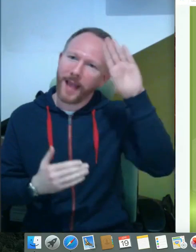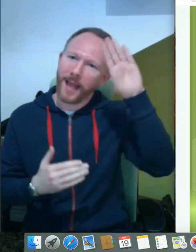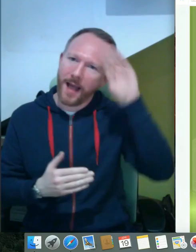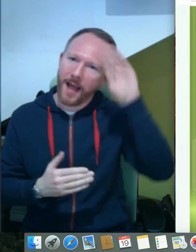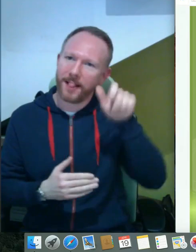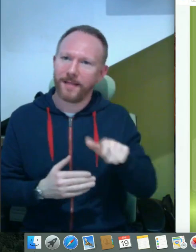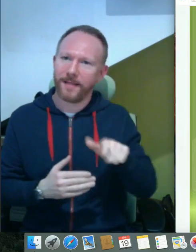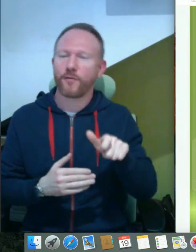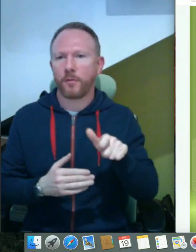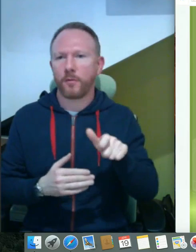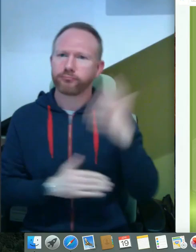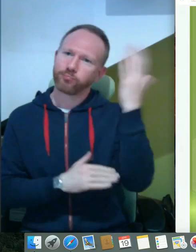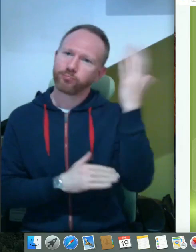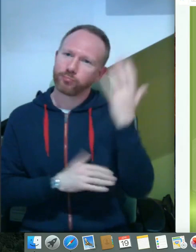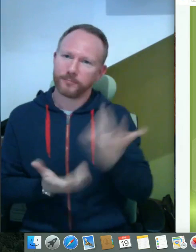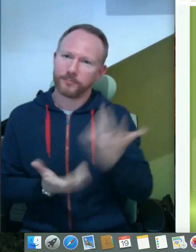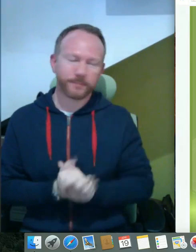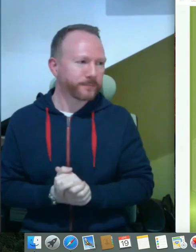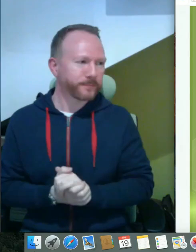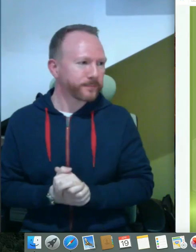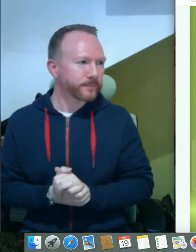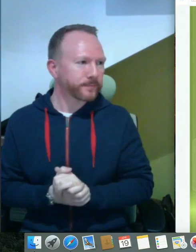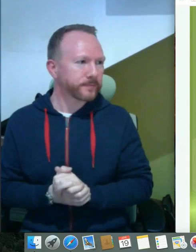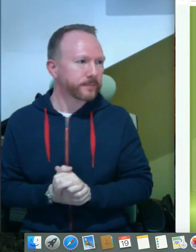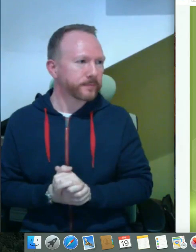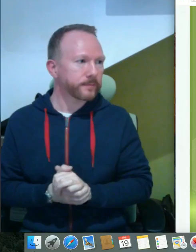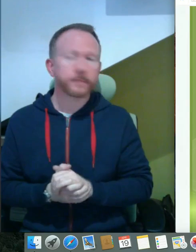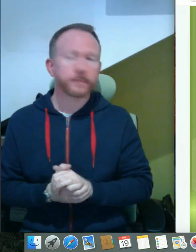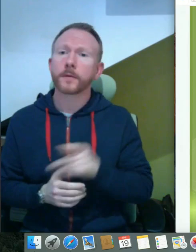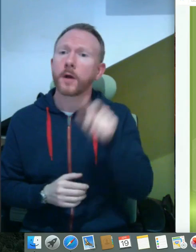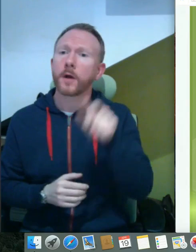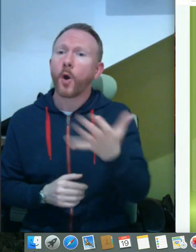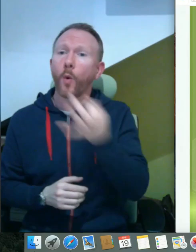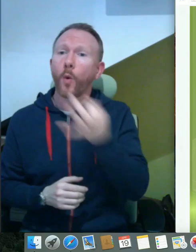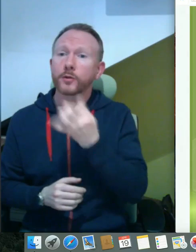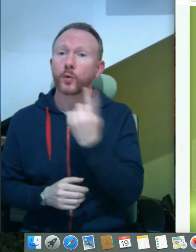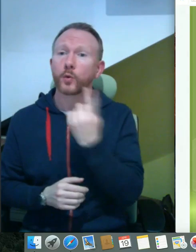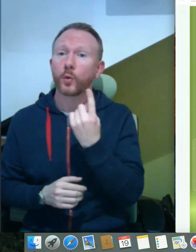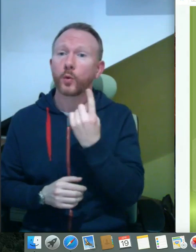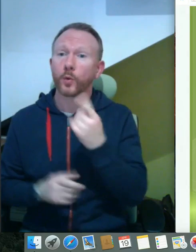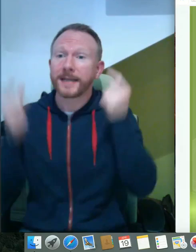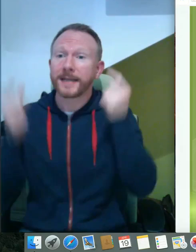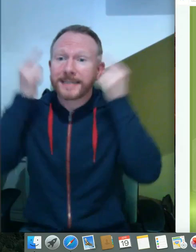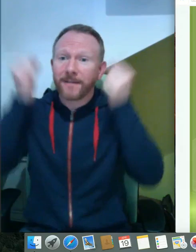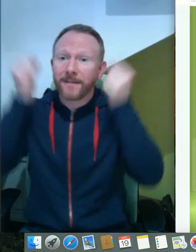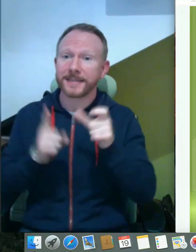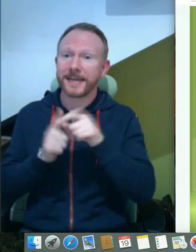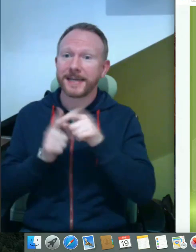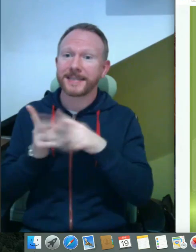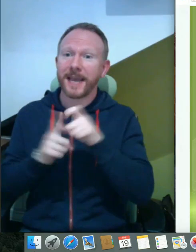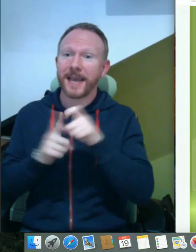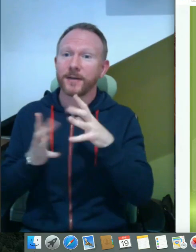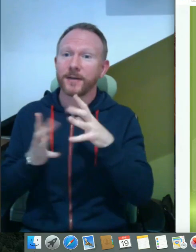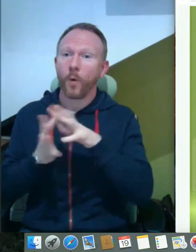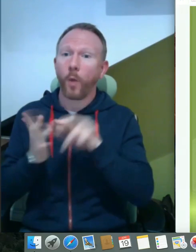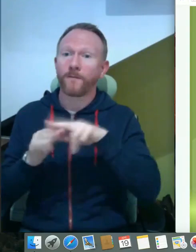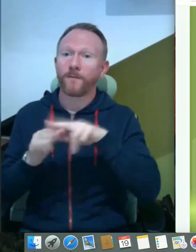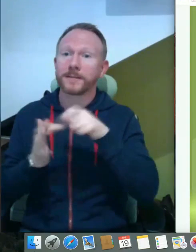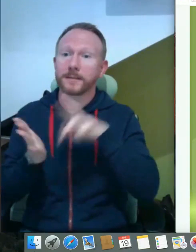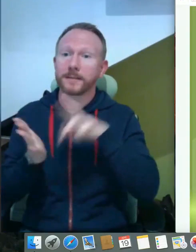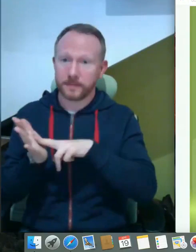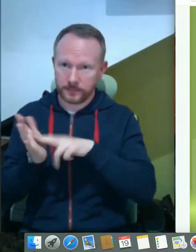back. So there was a question from David Wolfenden, and this was during the section when you were talking